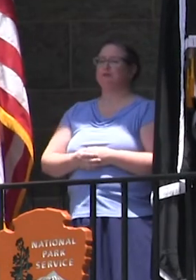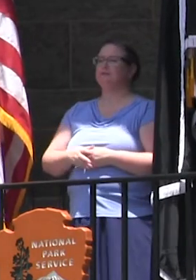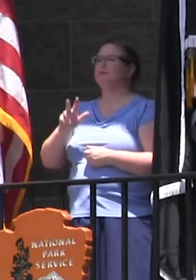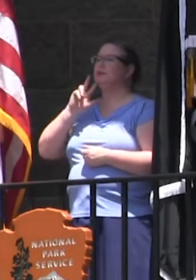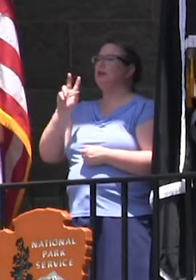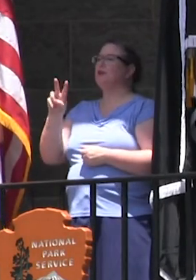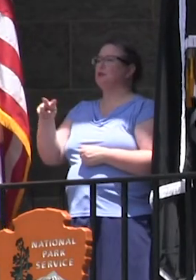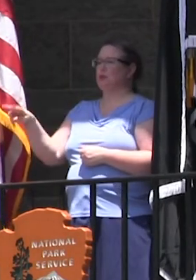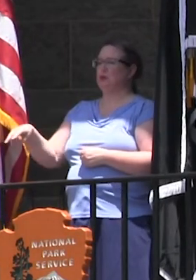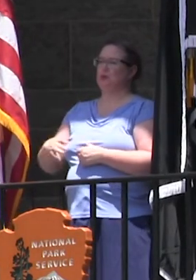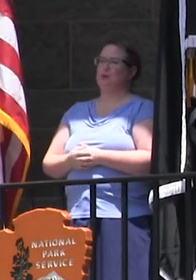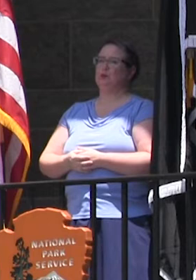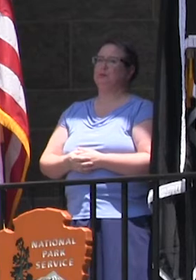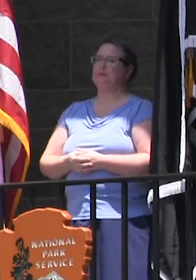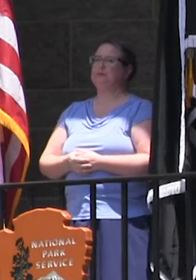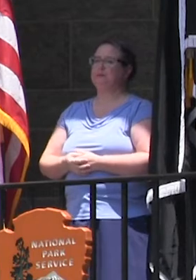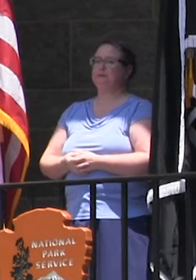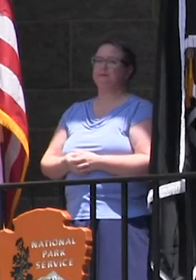was 22.